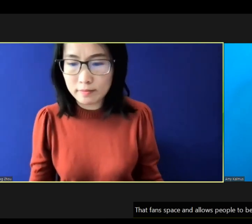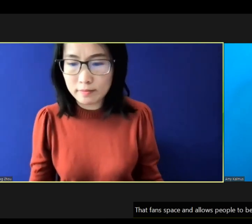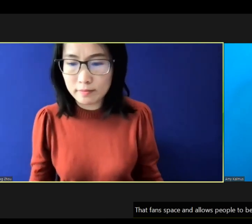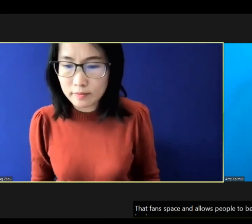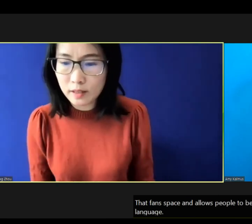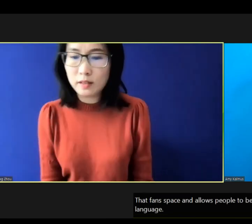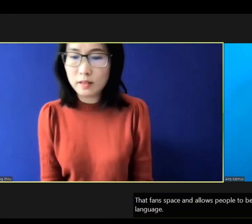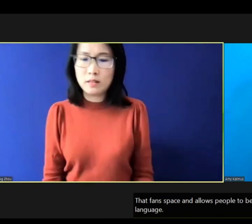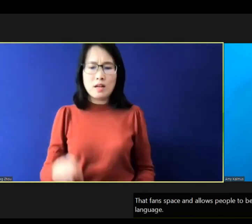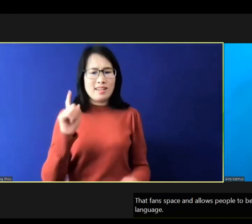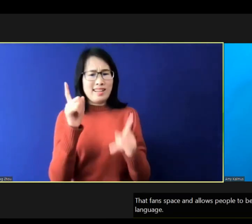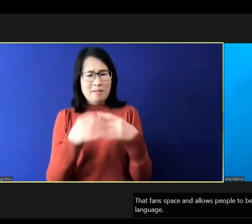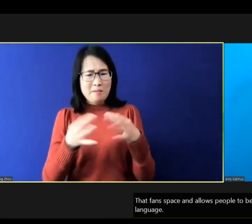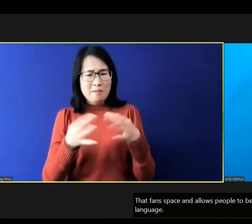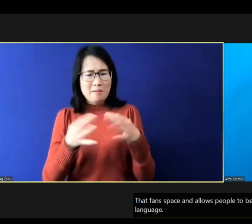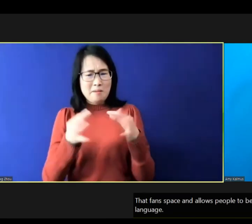the language.